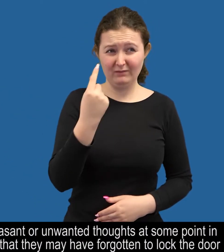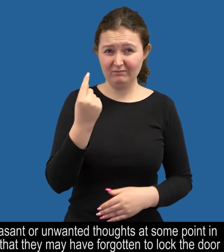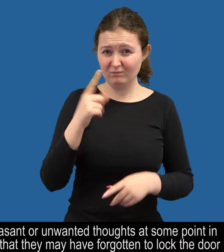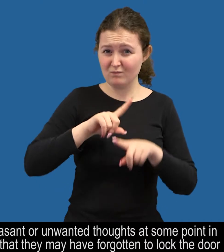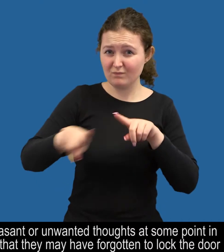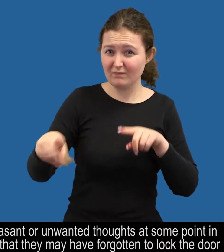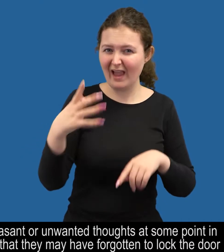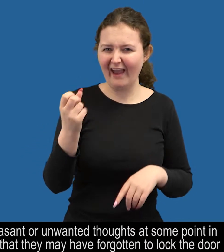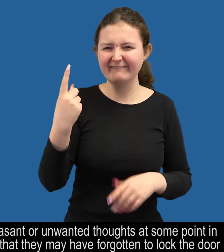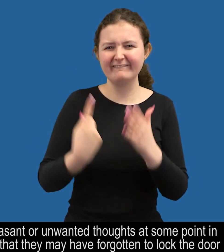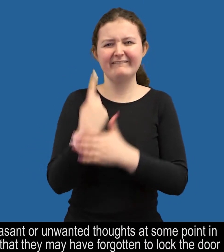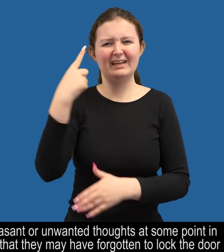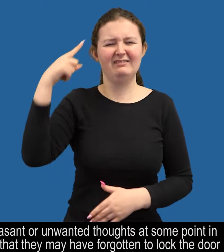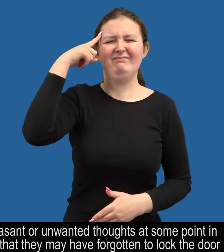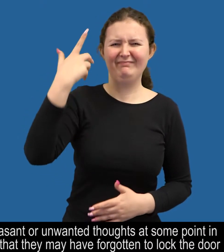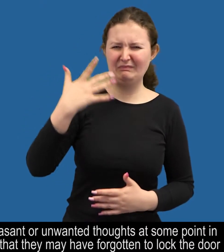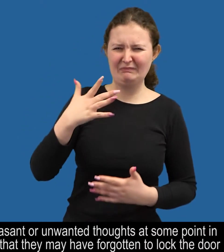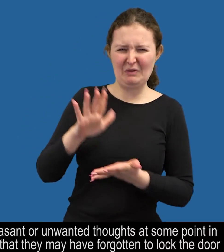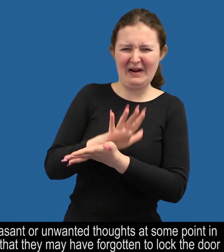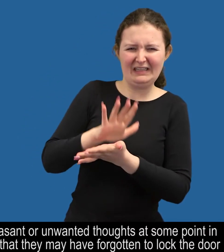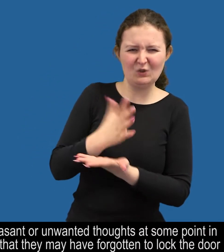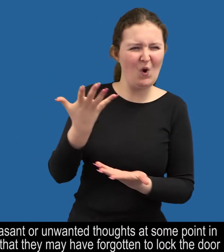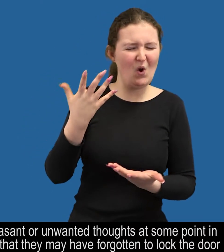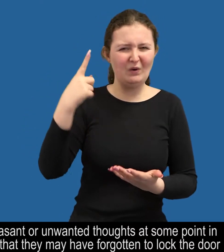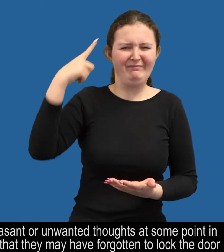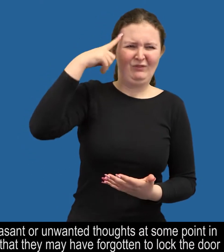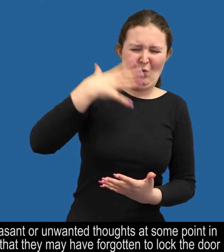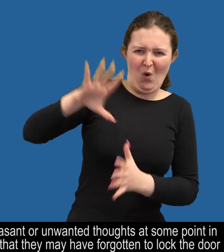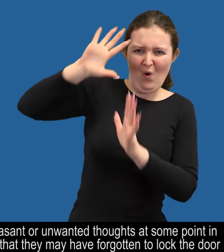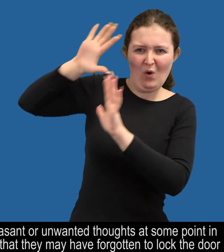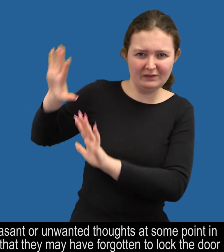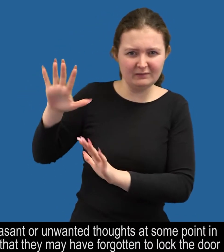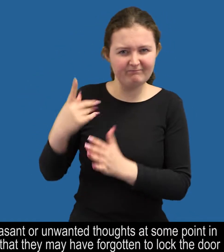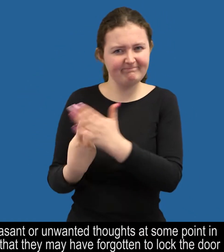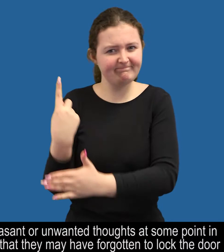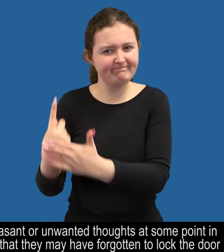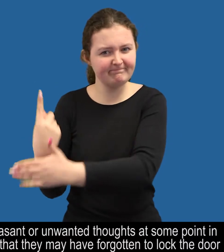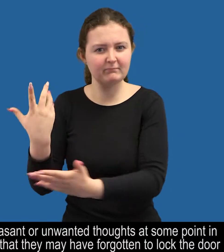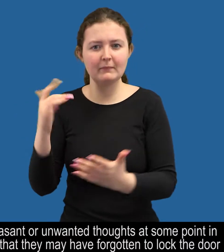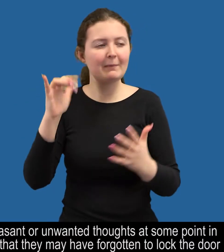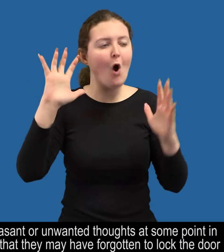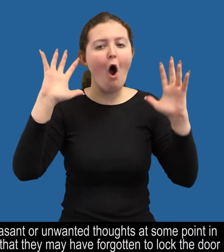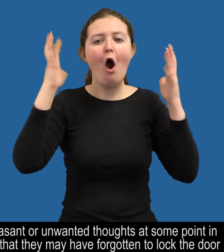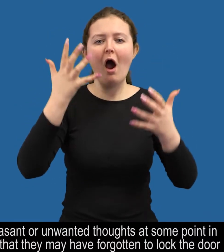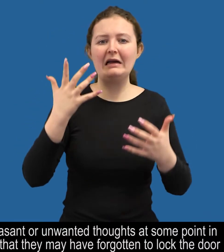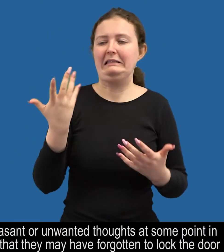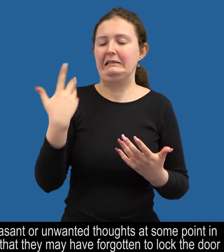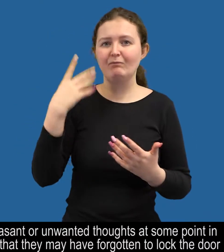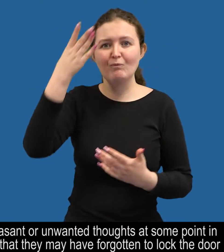Obsessive thoughts. Almost everyone has unpleasant or unwanted thoughts at some point in their life, such as a concern that they may have forgotten